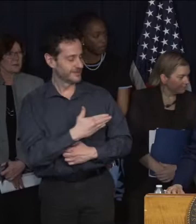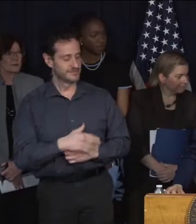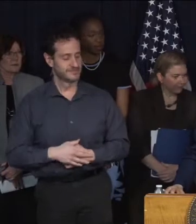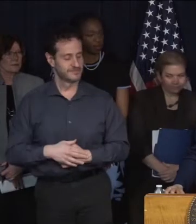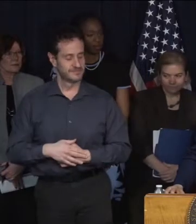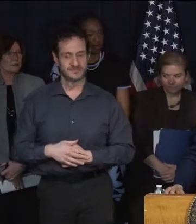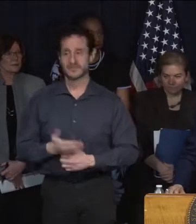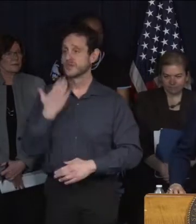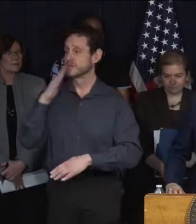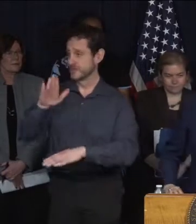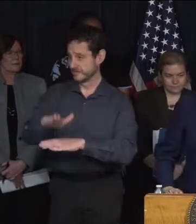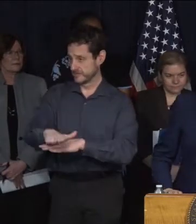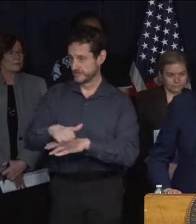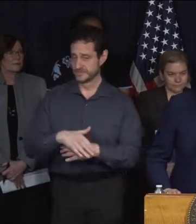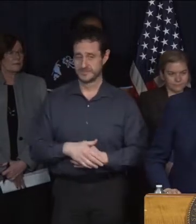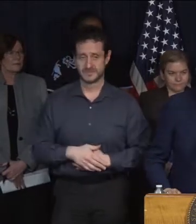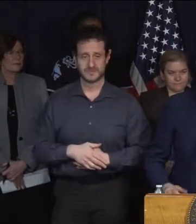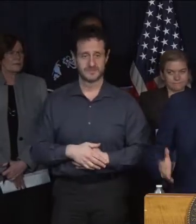Good afternoon.